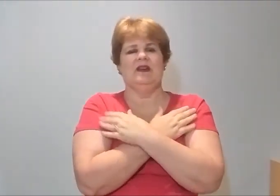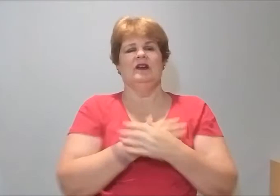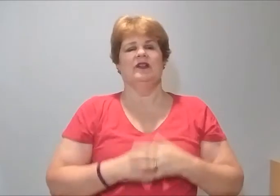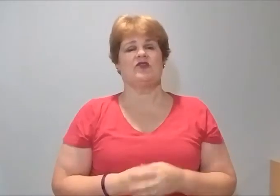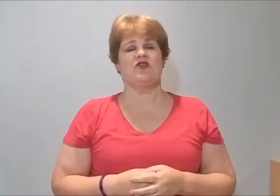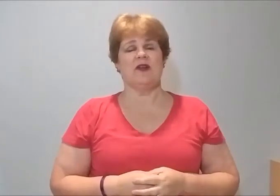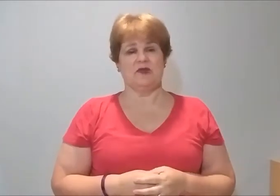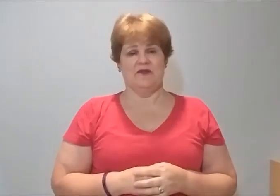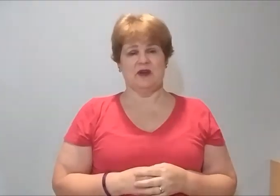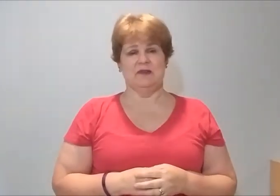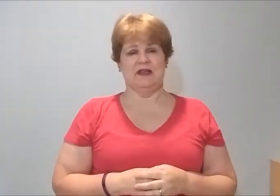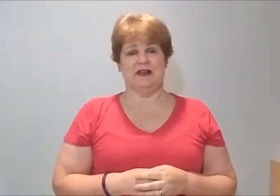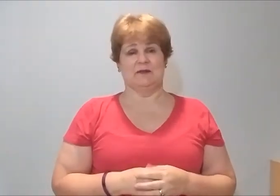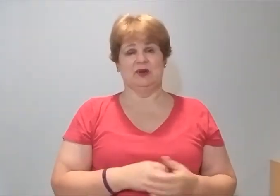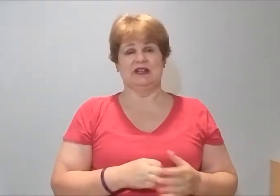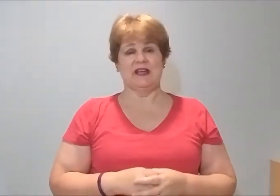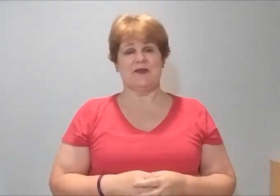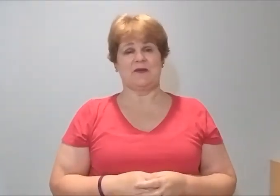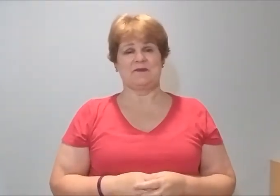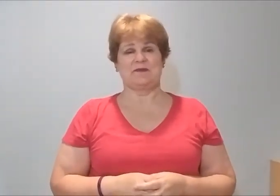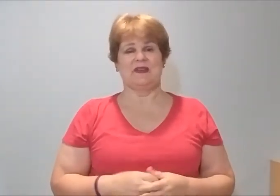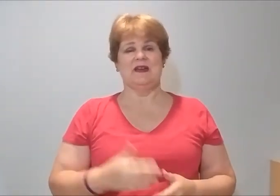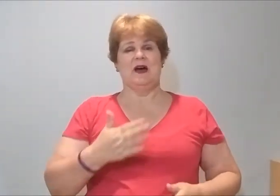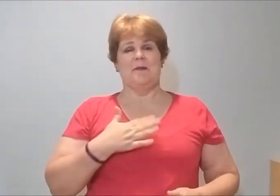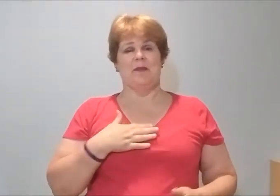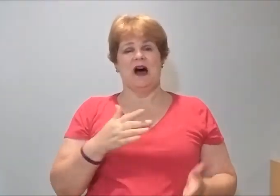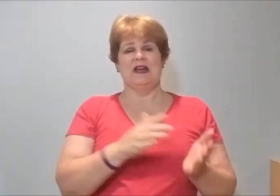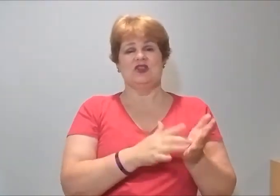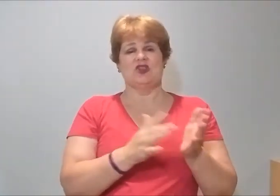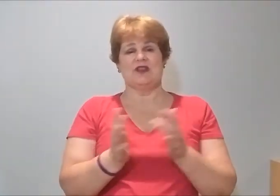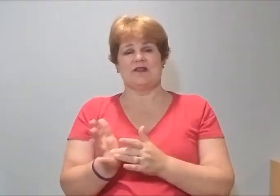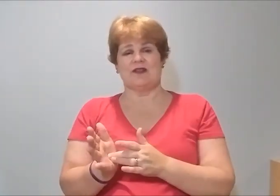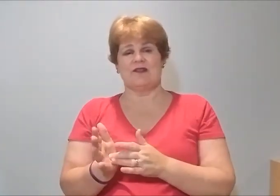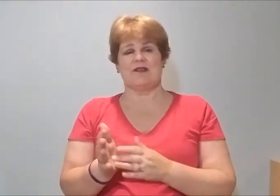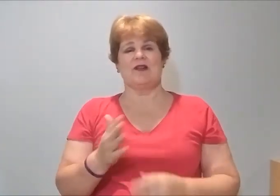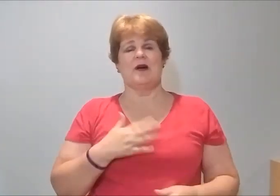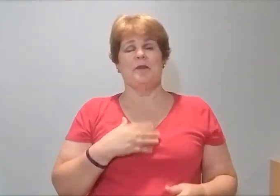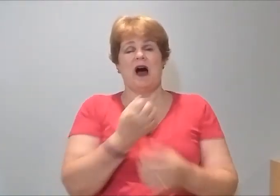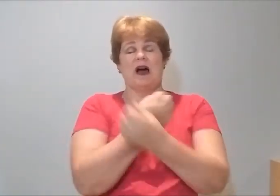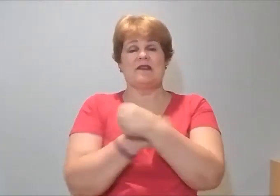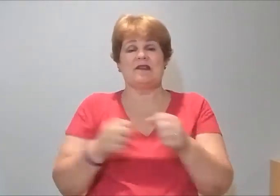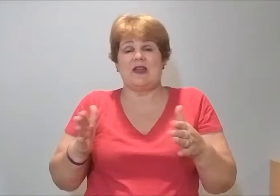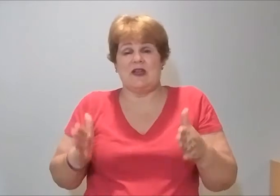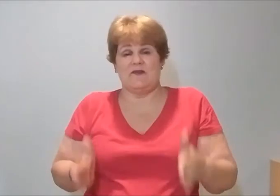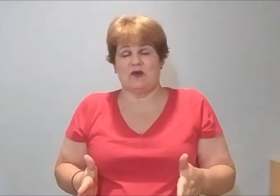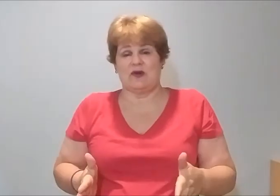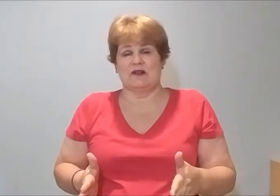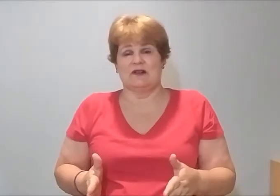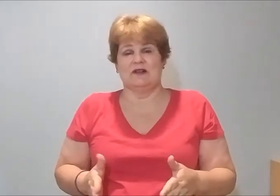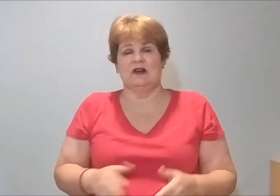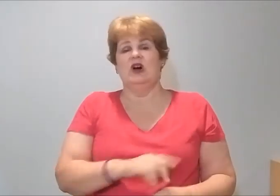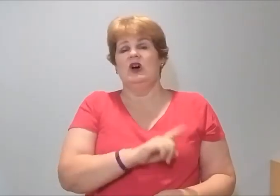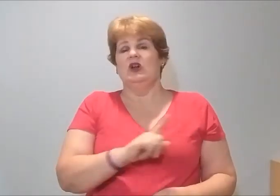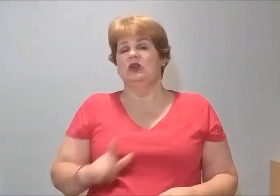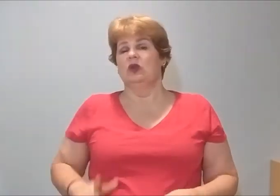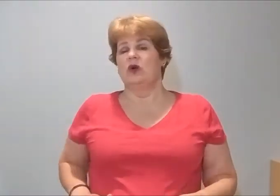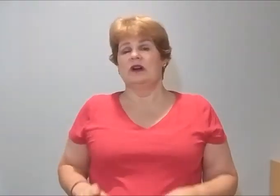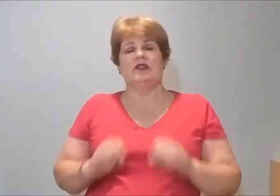Let's try it from the very beginning. Put it together. My Jesus, my Savior, Lord, there